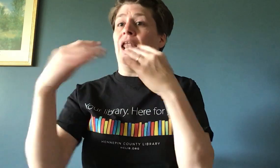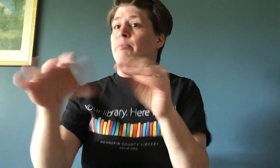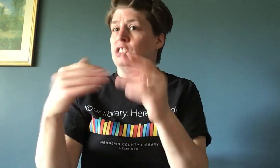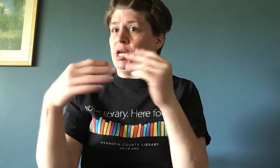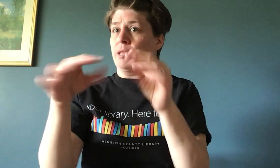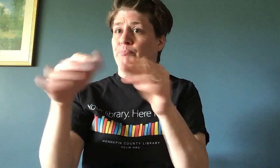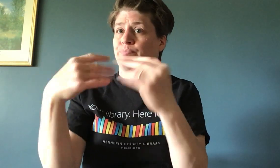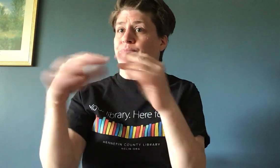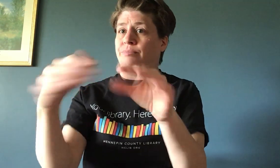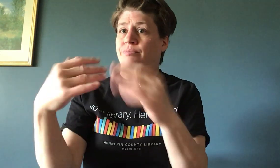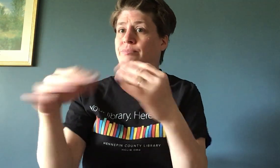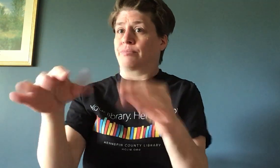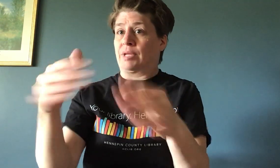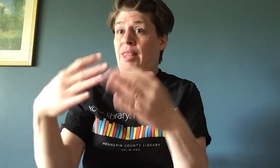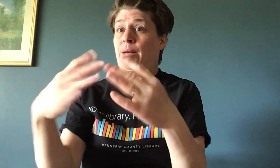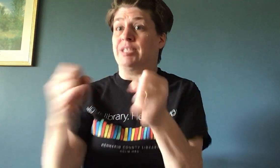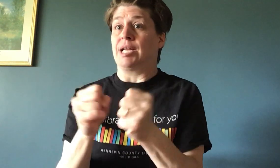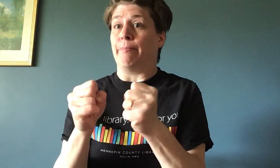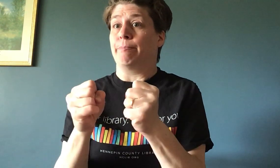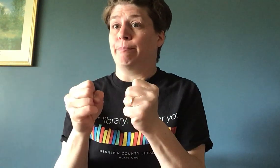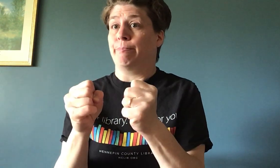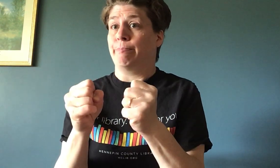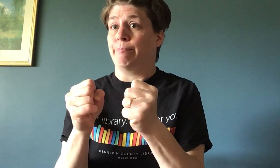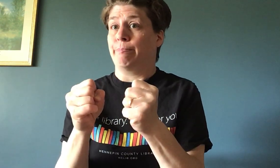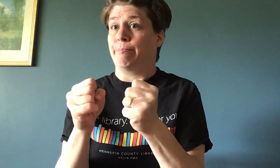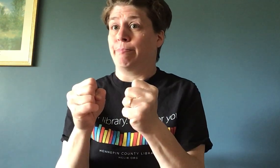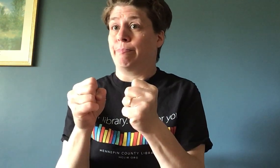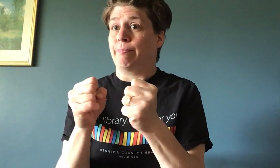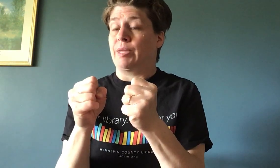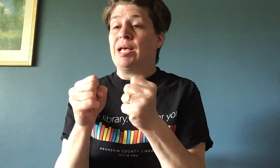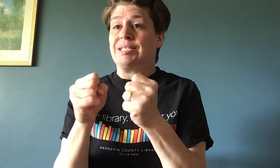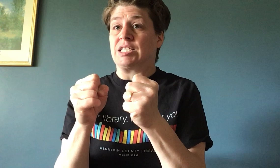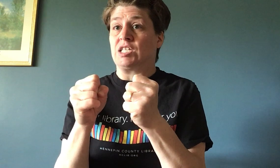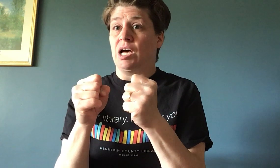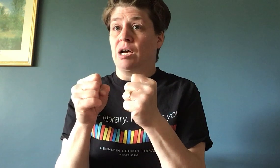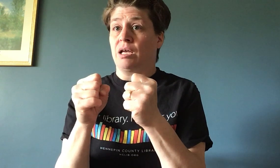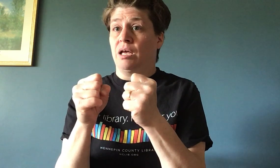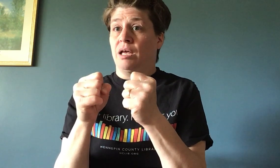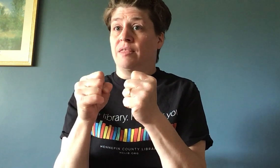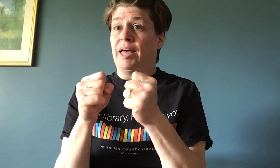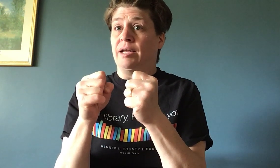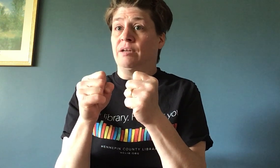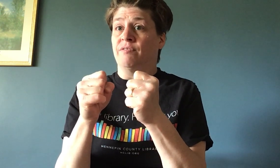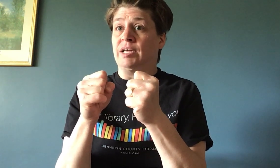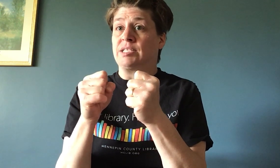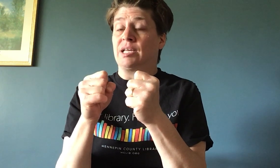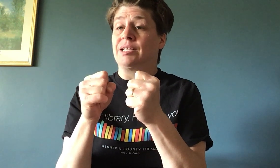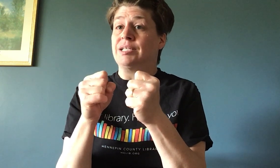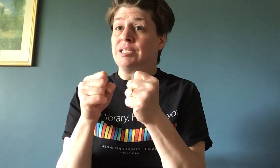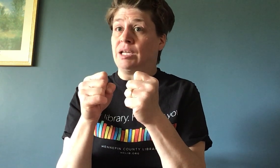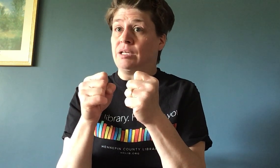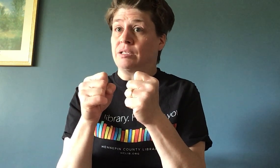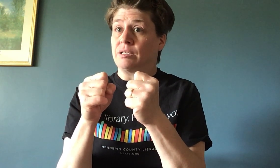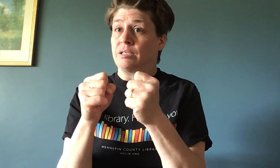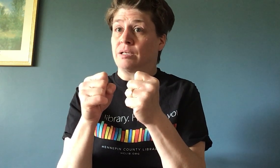I'm going to shake them. And then I'm going to stop. It's a song that invites listening,